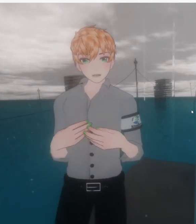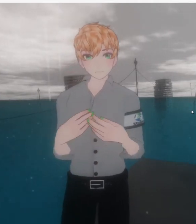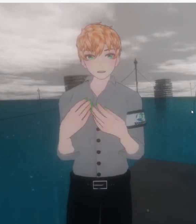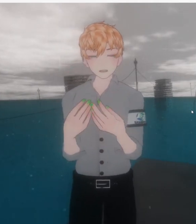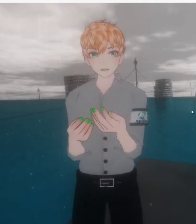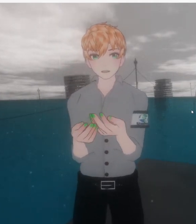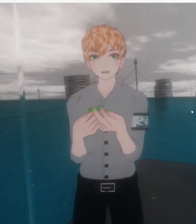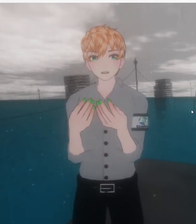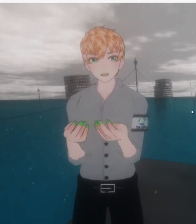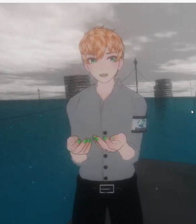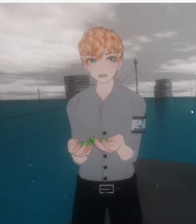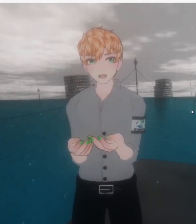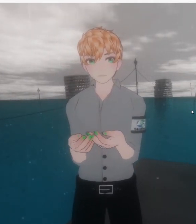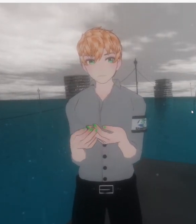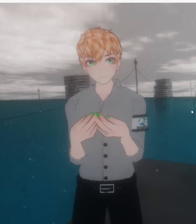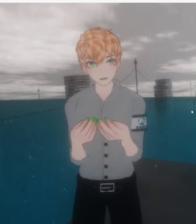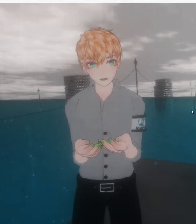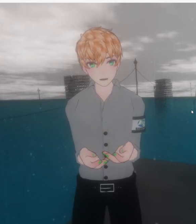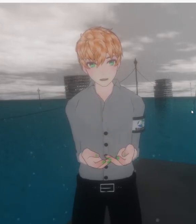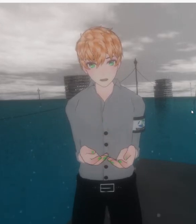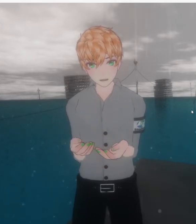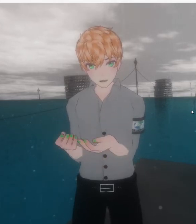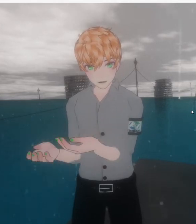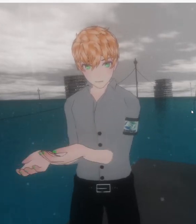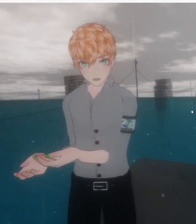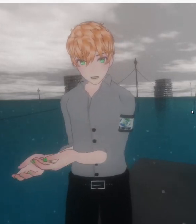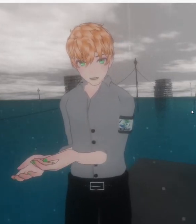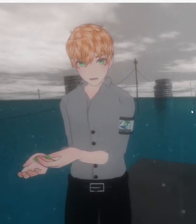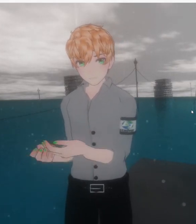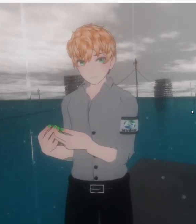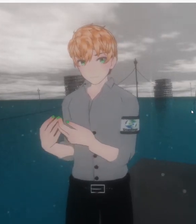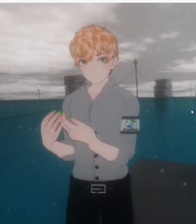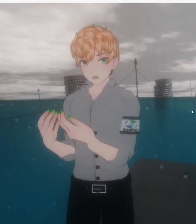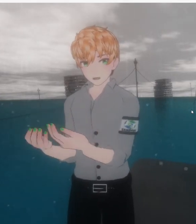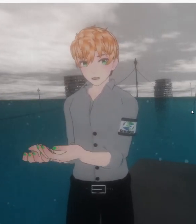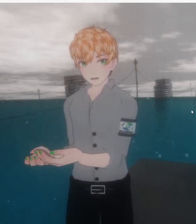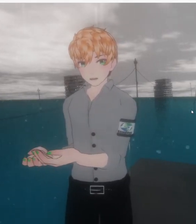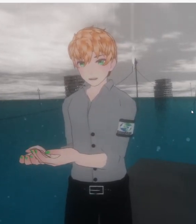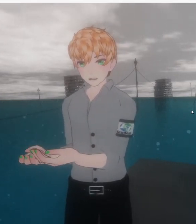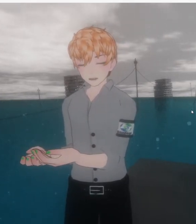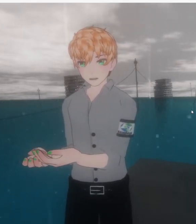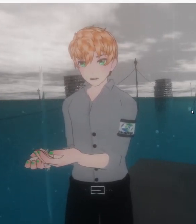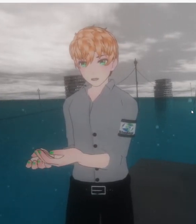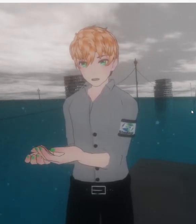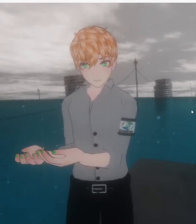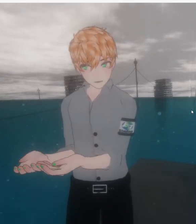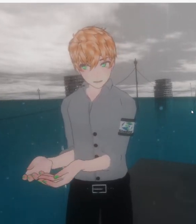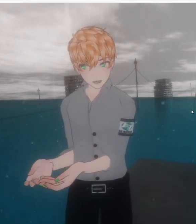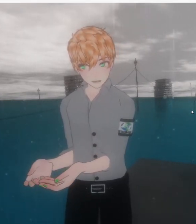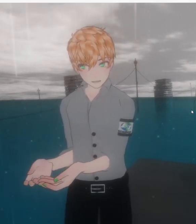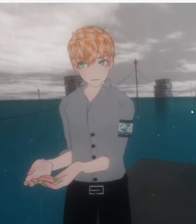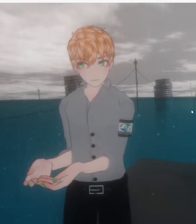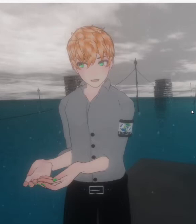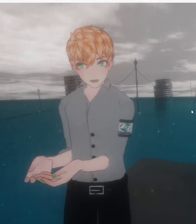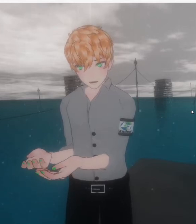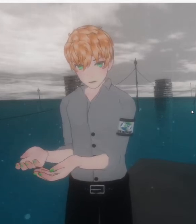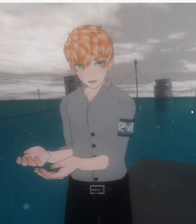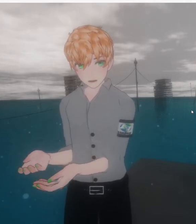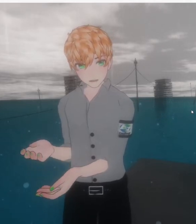you can better develop an appreciation for beauty or an appreciation for disgust, even healthy disgust, to